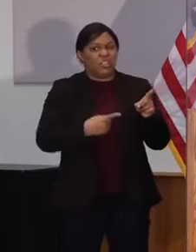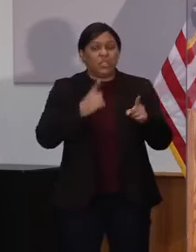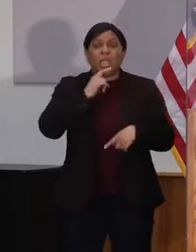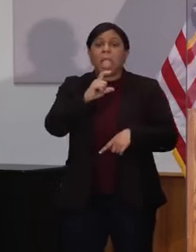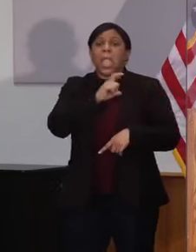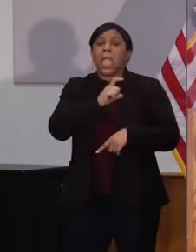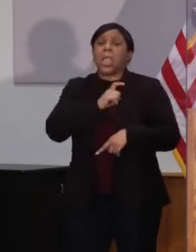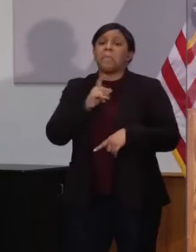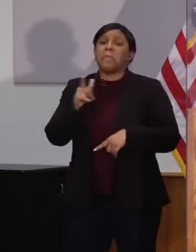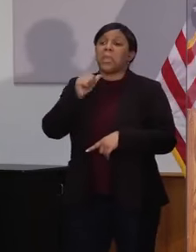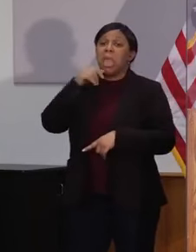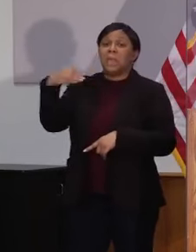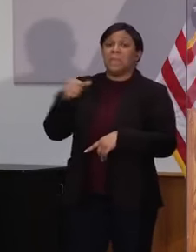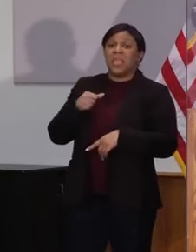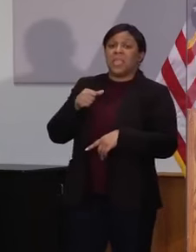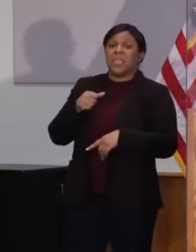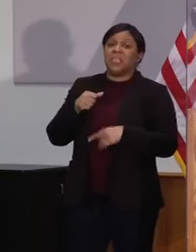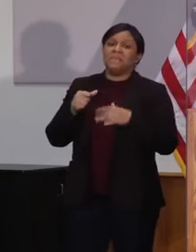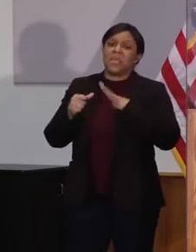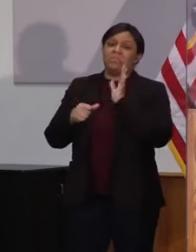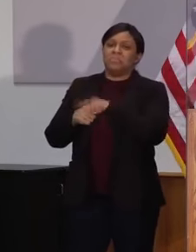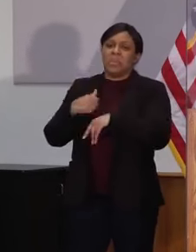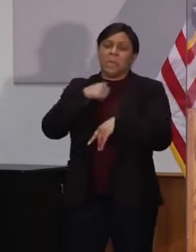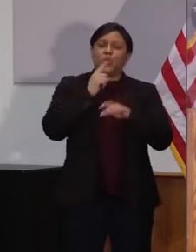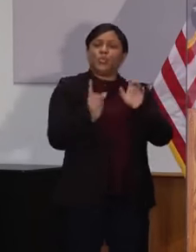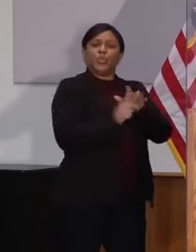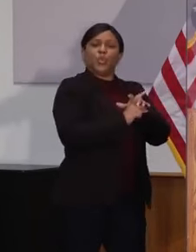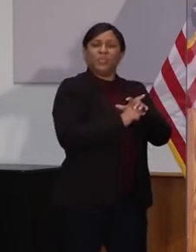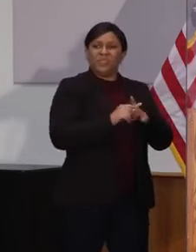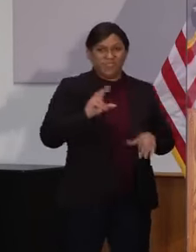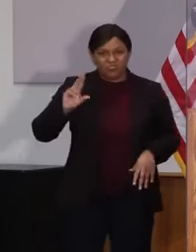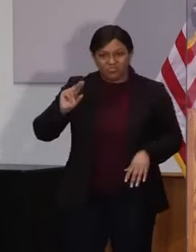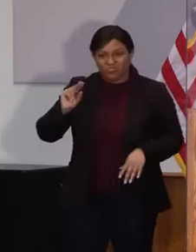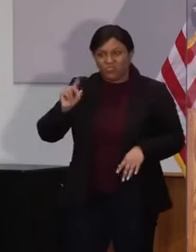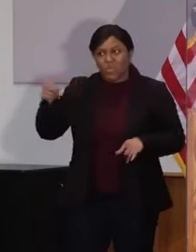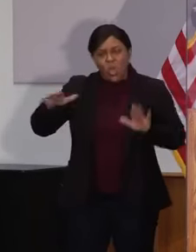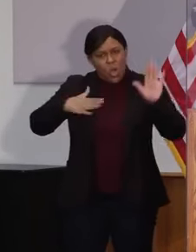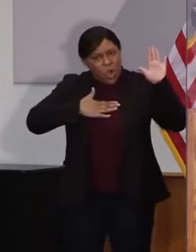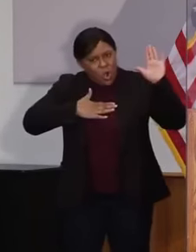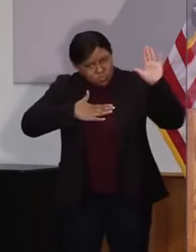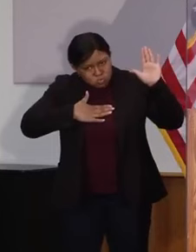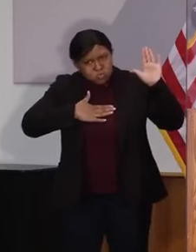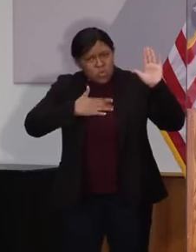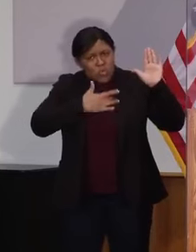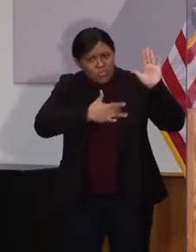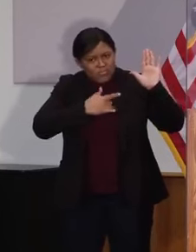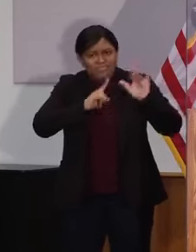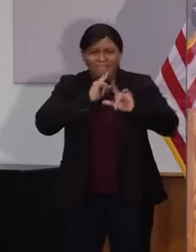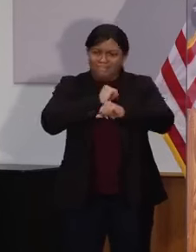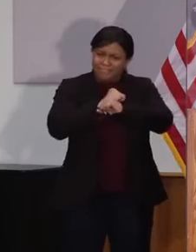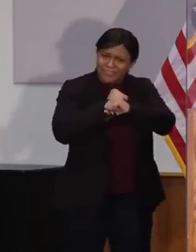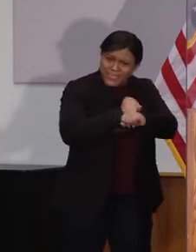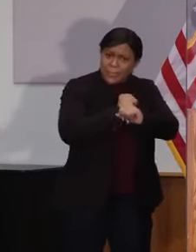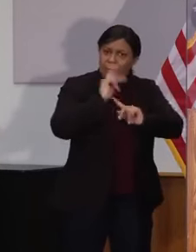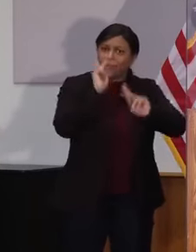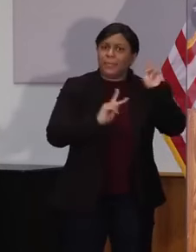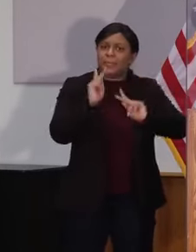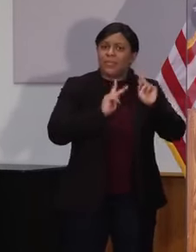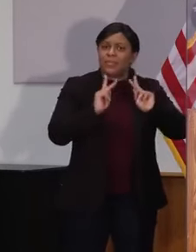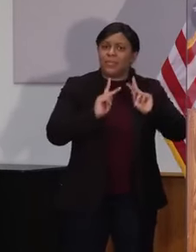come there. They took an oath and they look out for one another and look out for each other's citizens, but we should give them that certainty. And all I've said is, work out